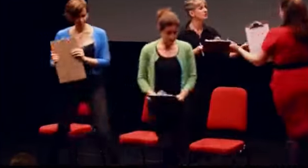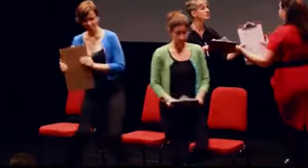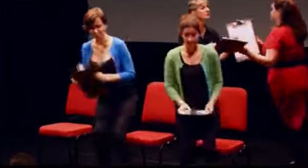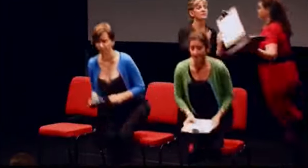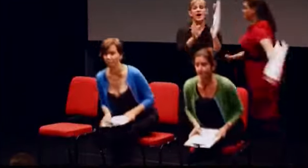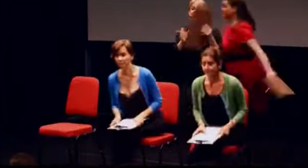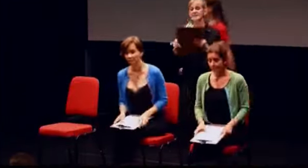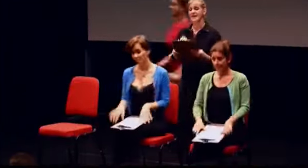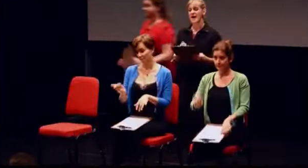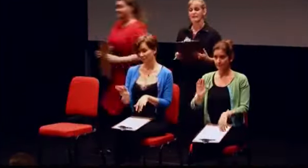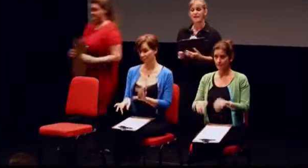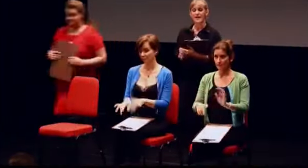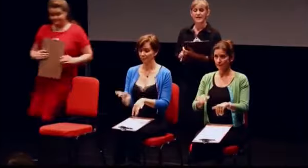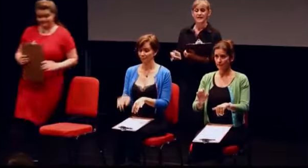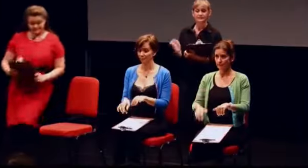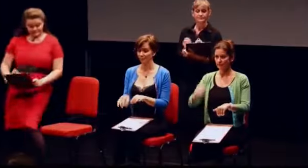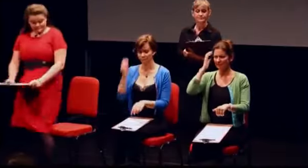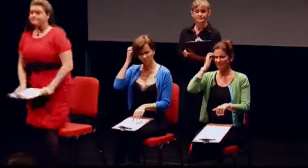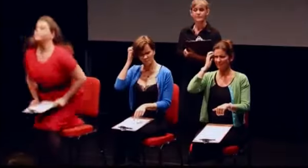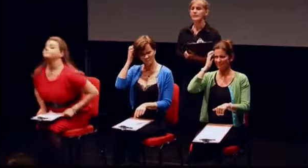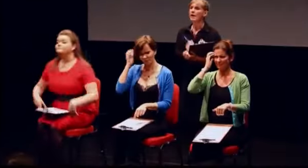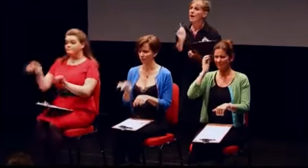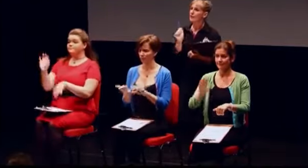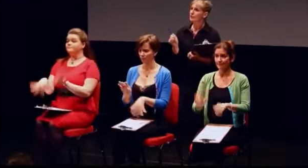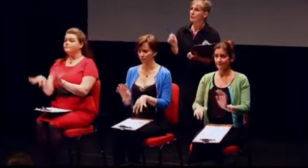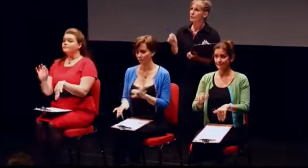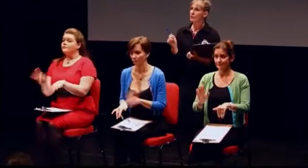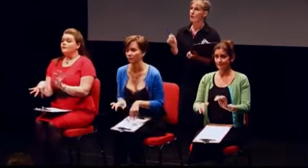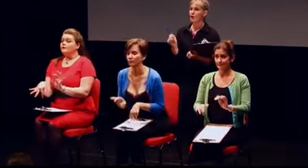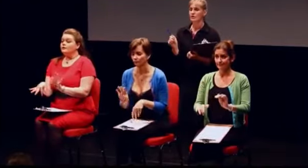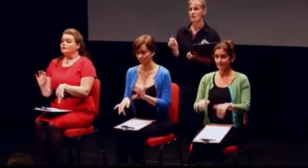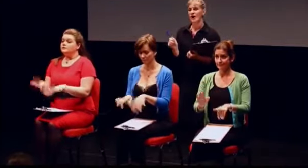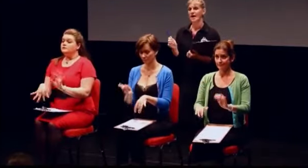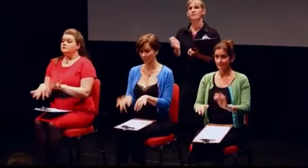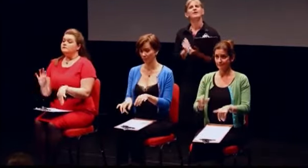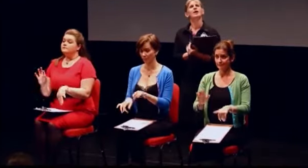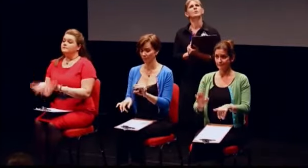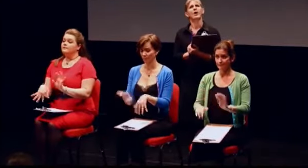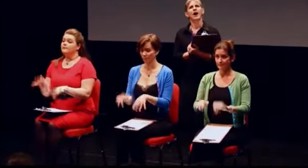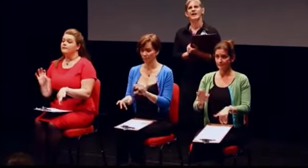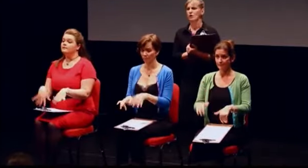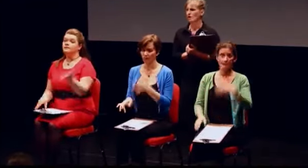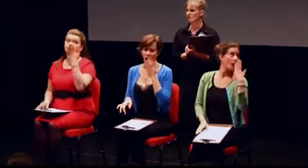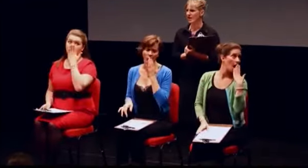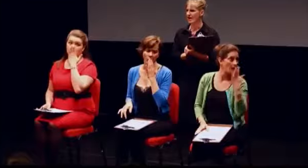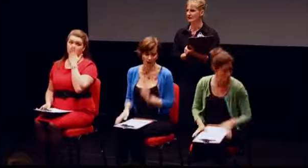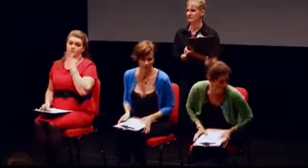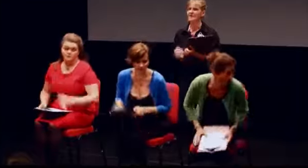to find their fame. Through all triumph, pride or shame,